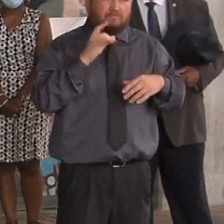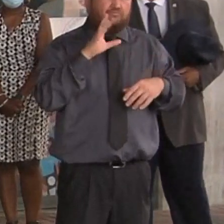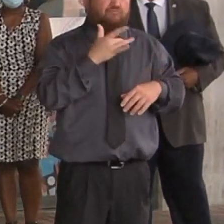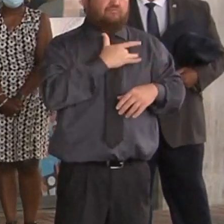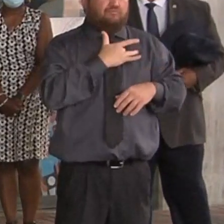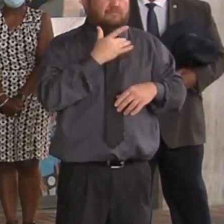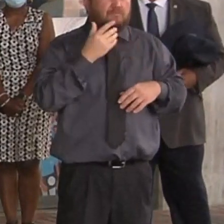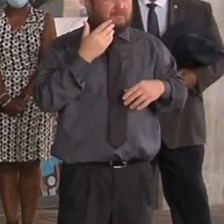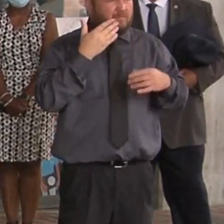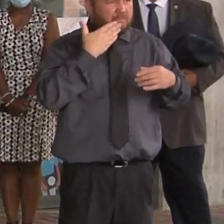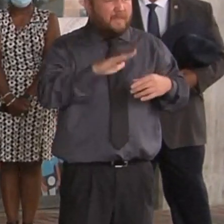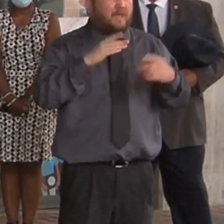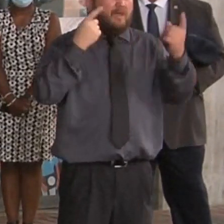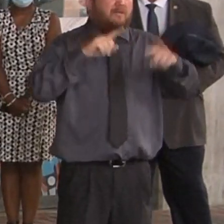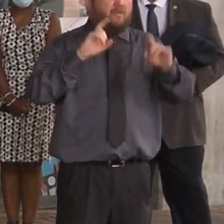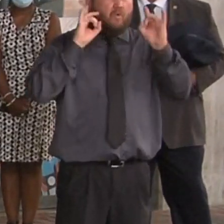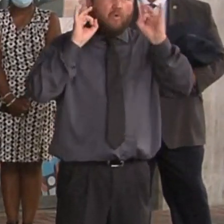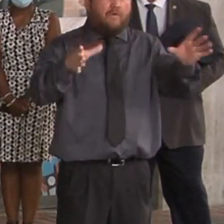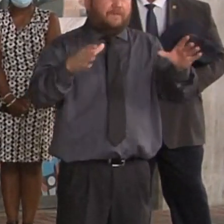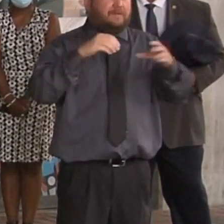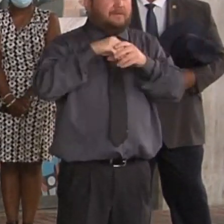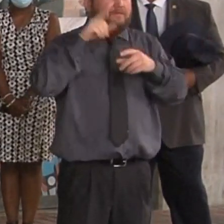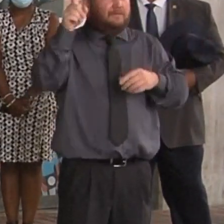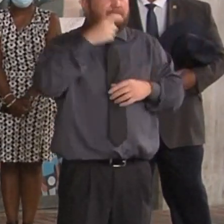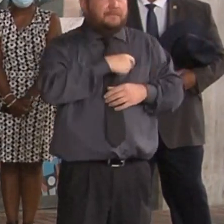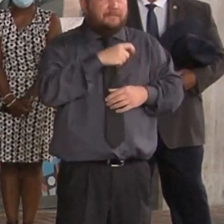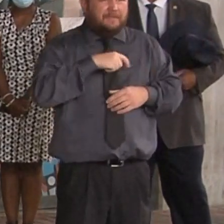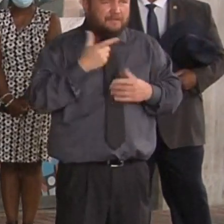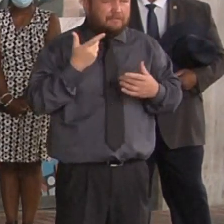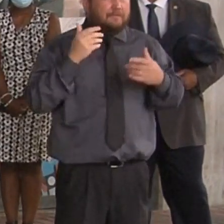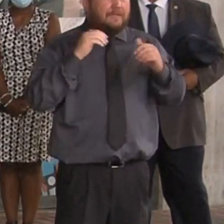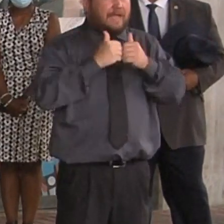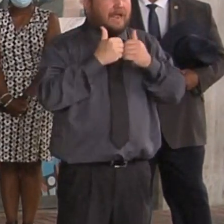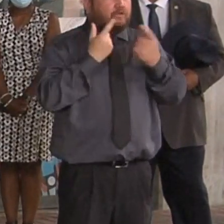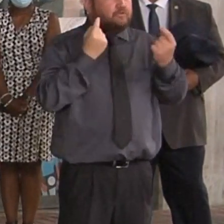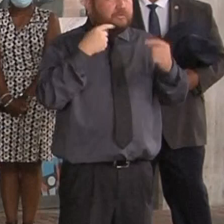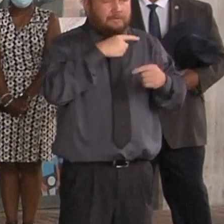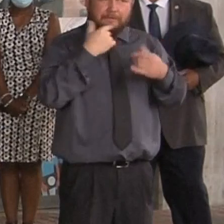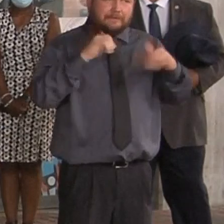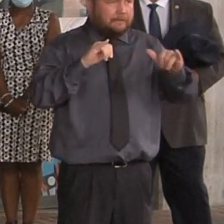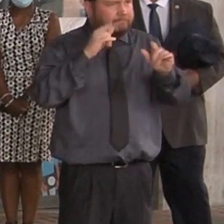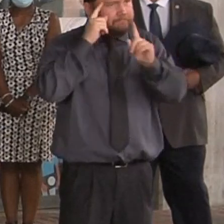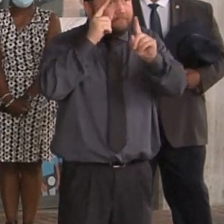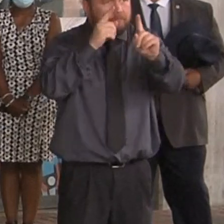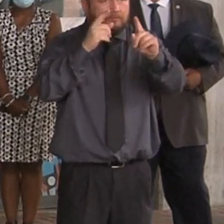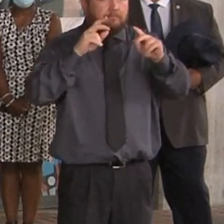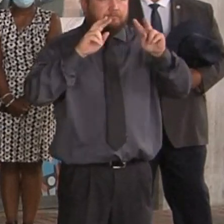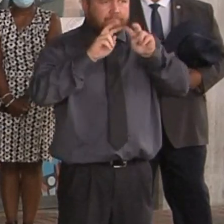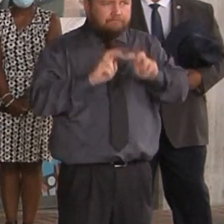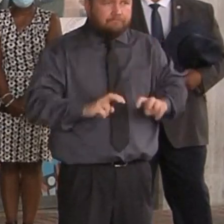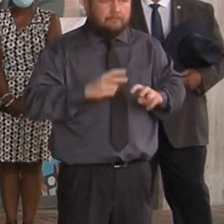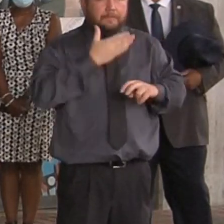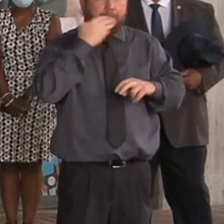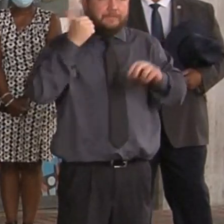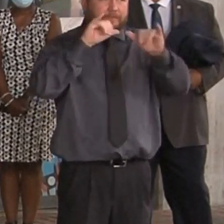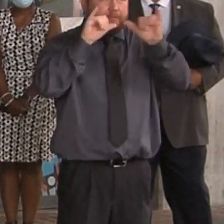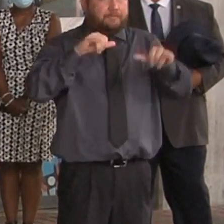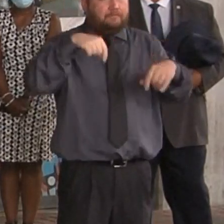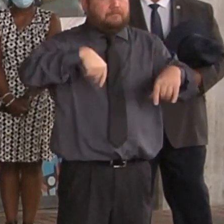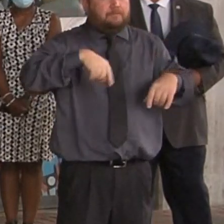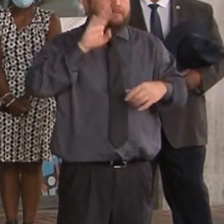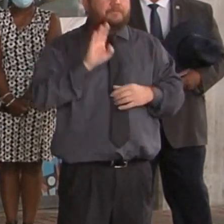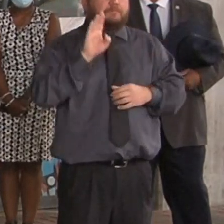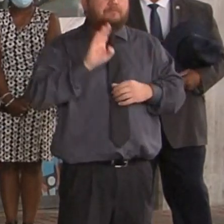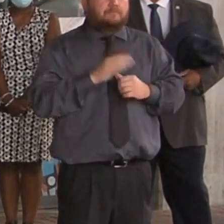policing here in Boston. And I think that rather than fighting back, and rather than saying, yeah, but, I think it's opportunities to have